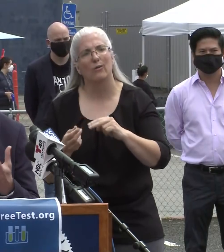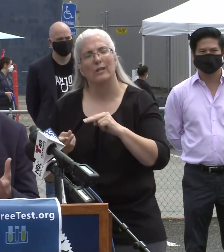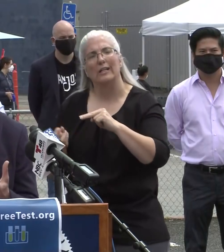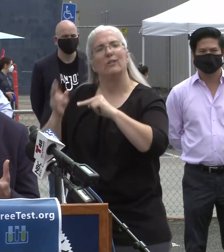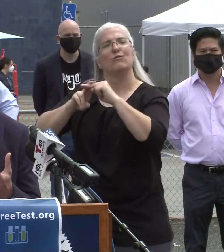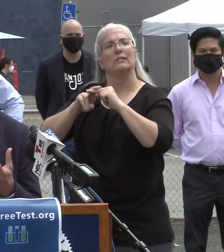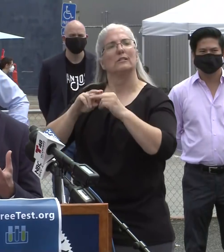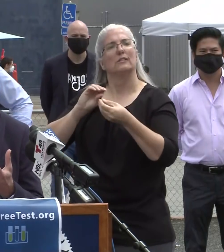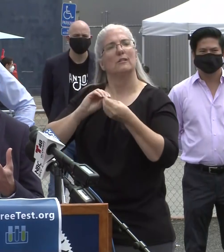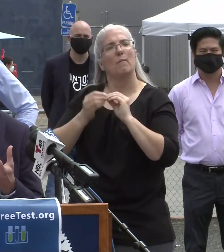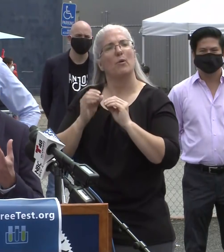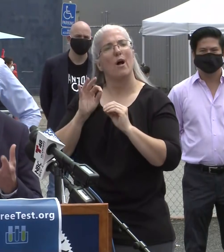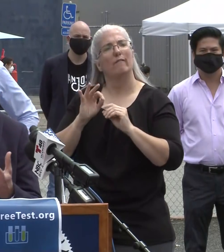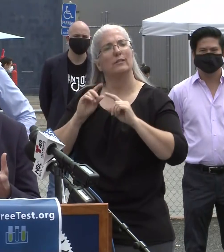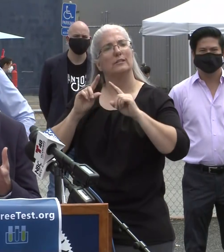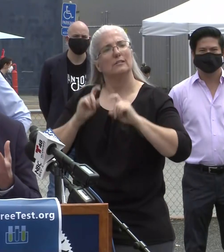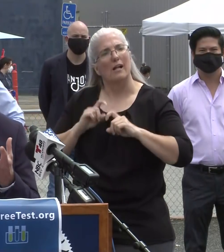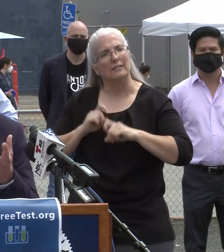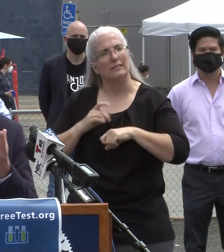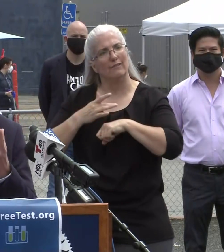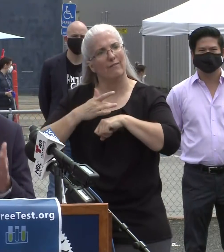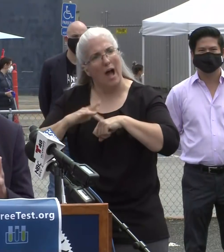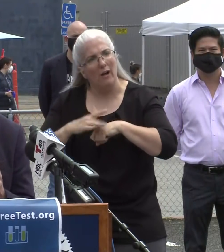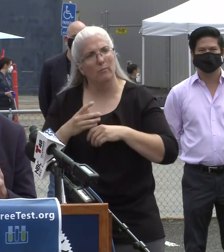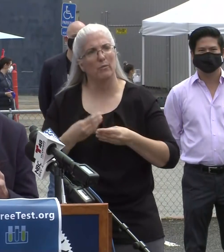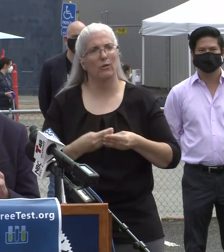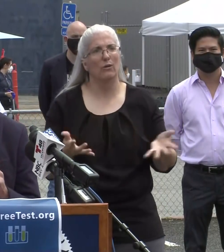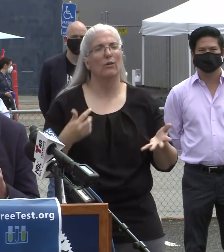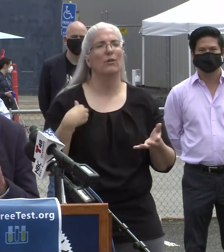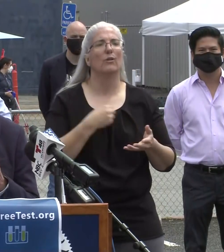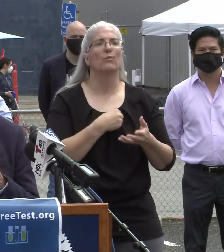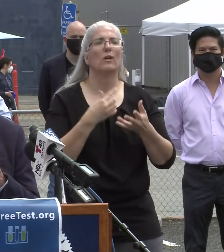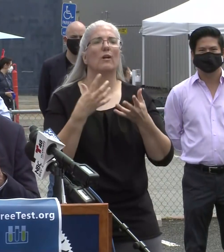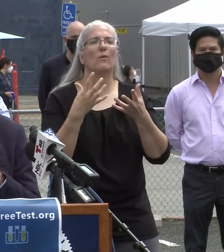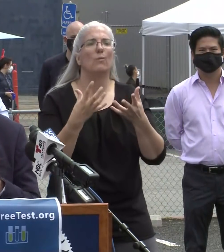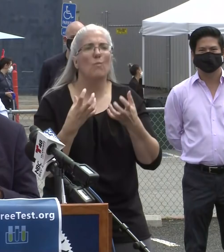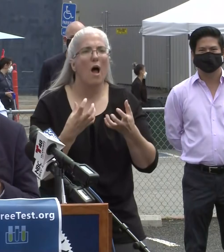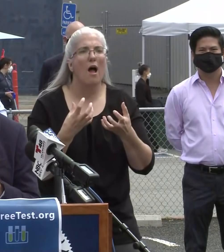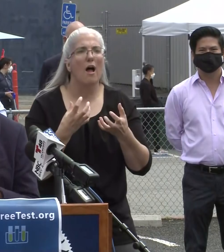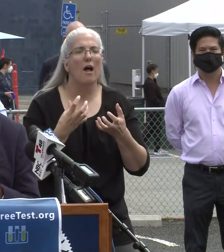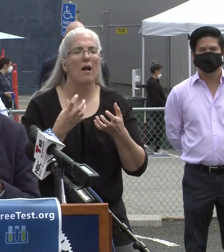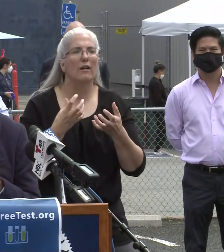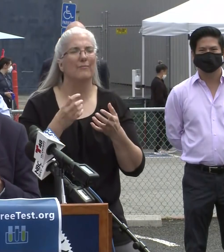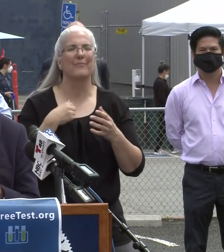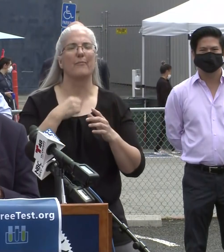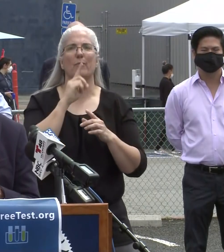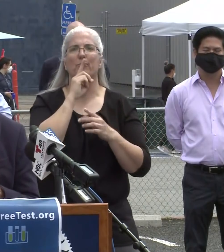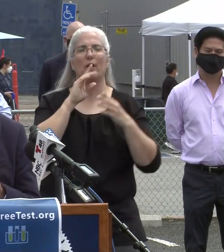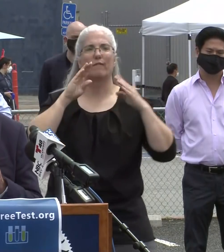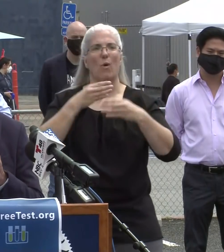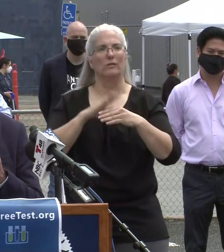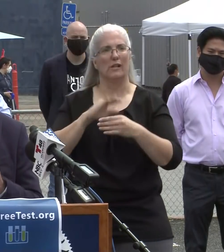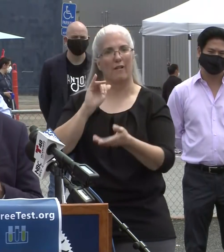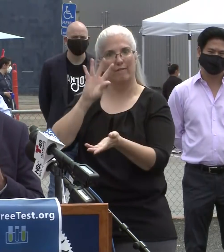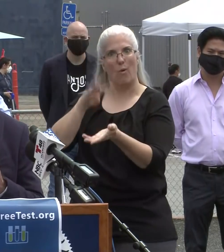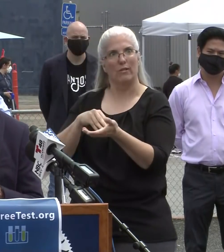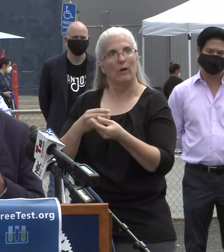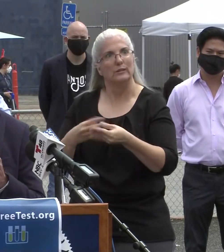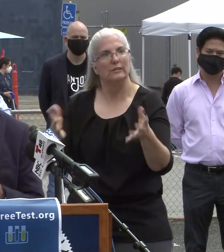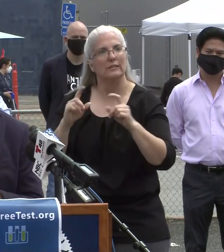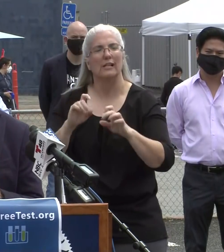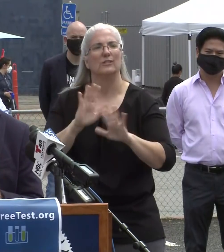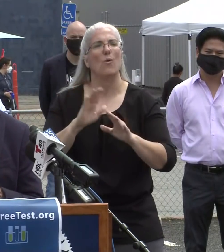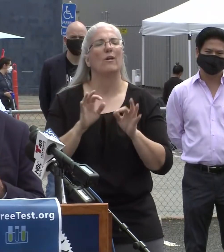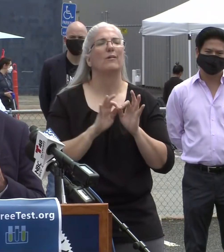to a higher number. I'm not going to focus on that 4,000 number, because as I said, it's more important to test the